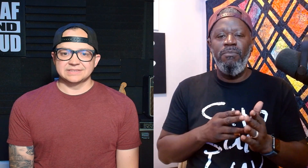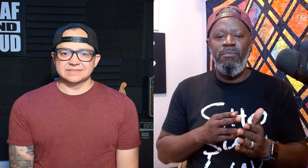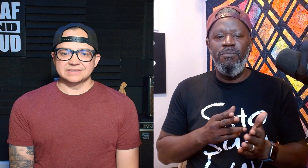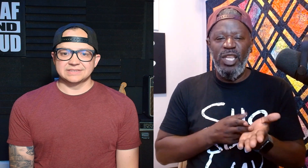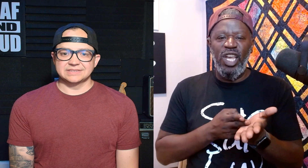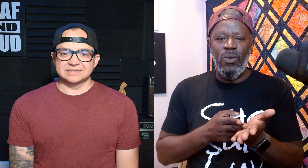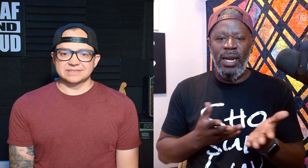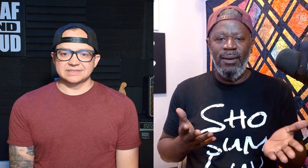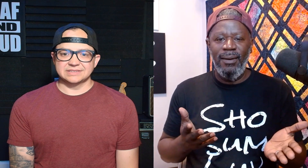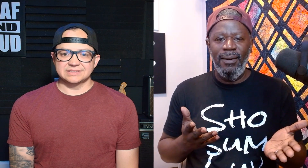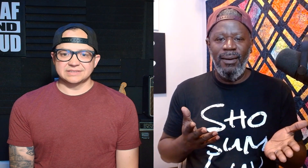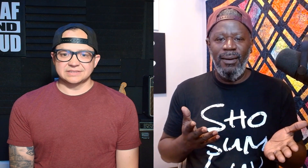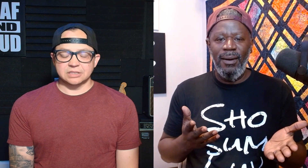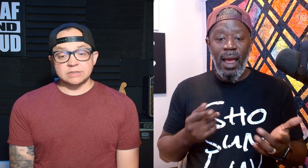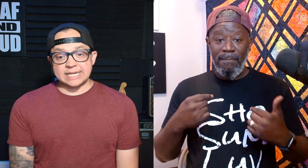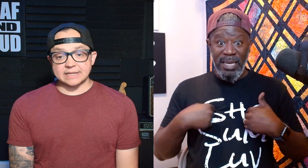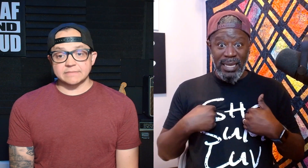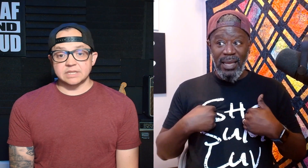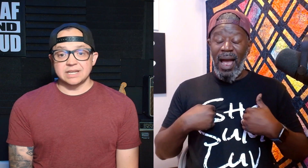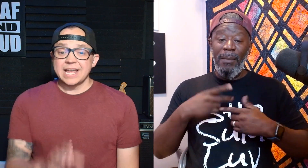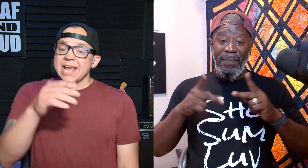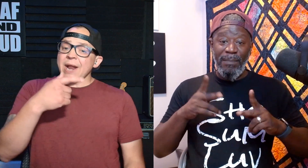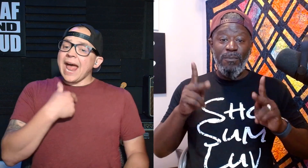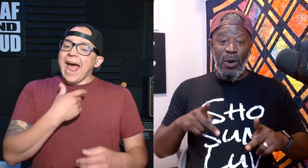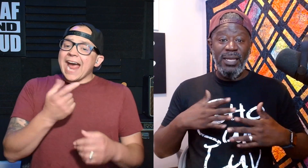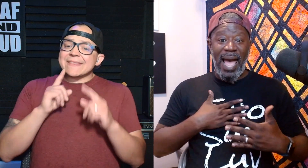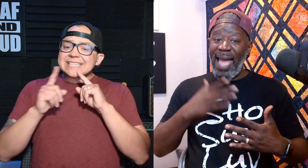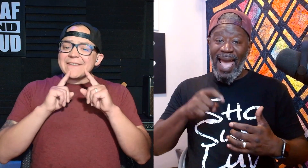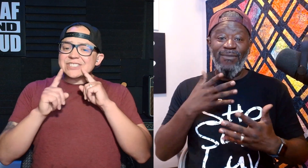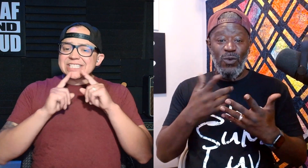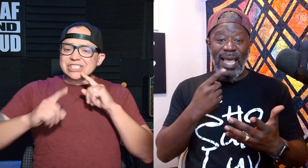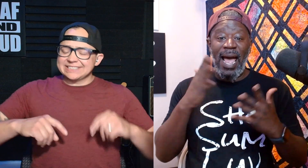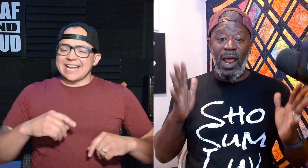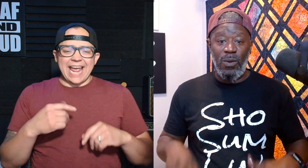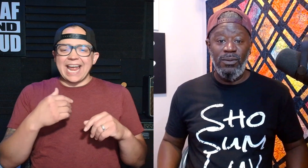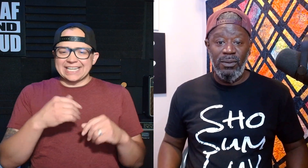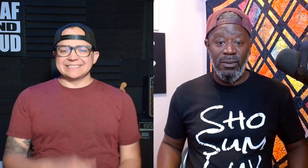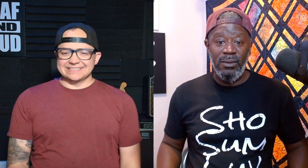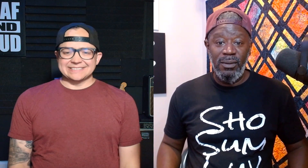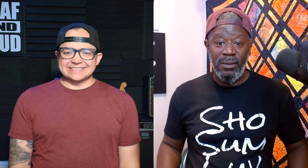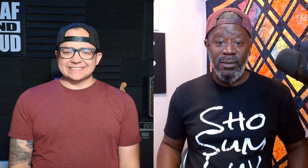you. Be genuine. Yeah. Me, I'm a people person. I have to say hello.